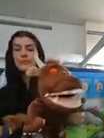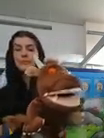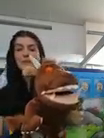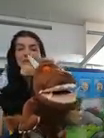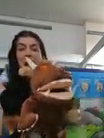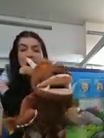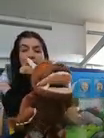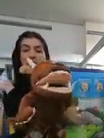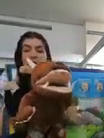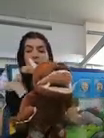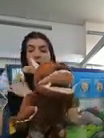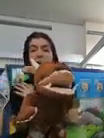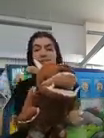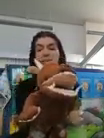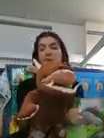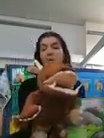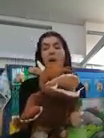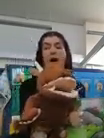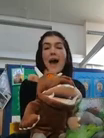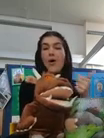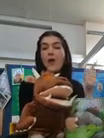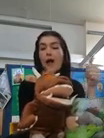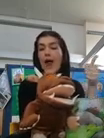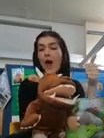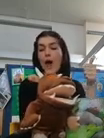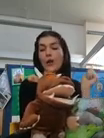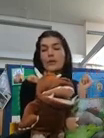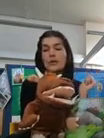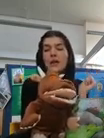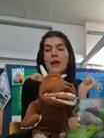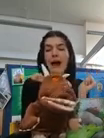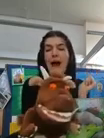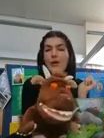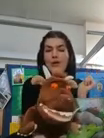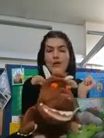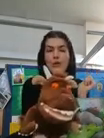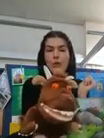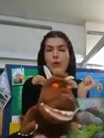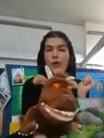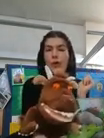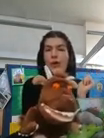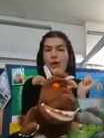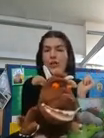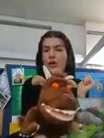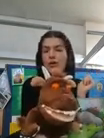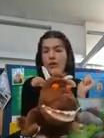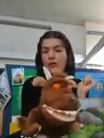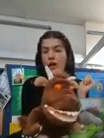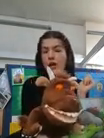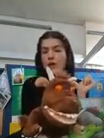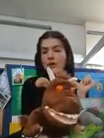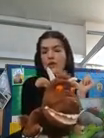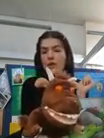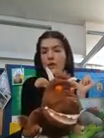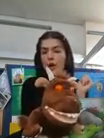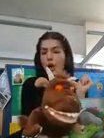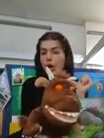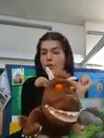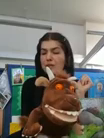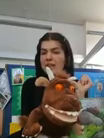It's Owl, said the mouse. Why, Owl, hello. Owl took one look at the Gruffalo. Oh dear, he